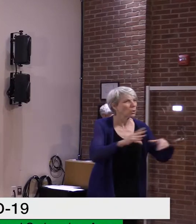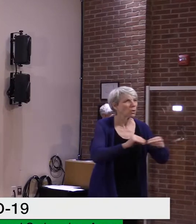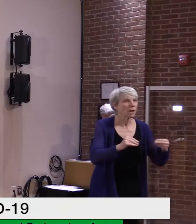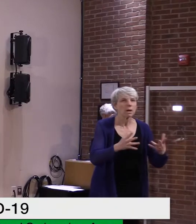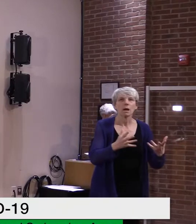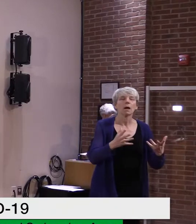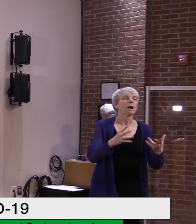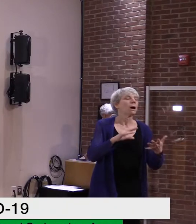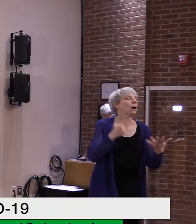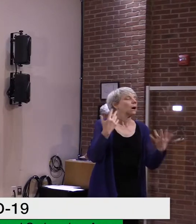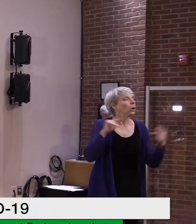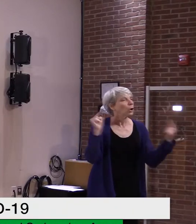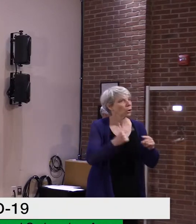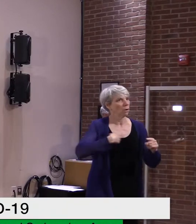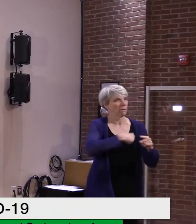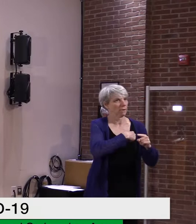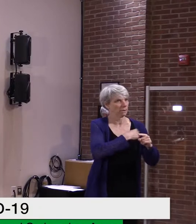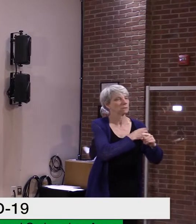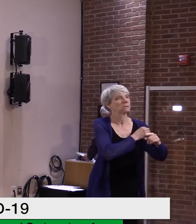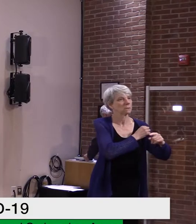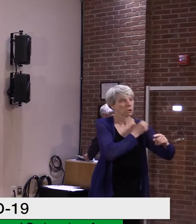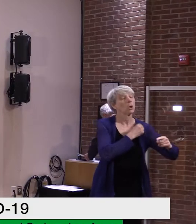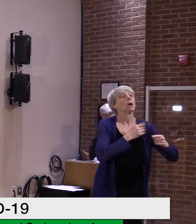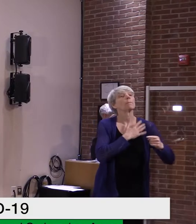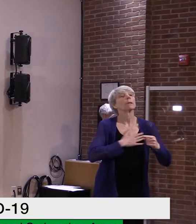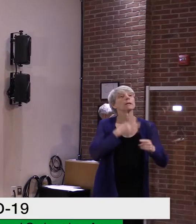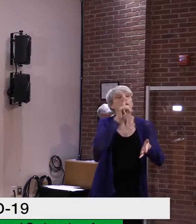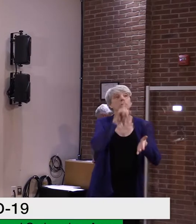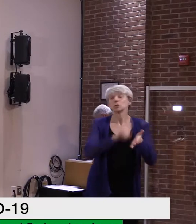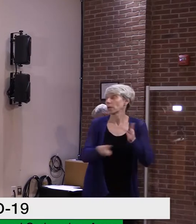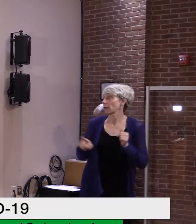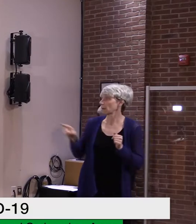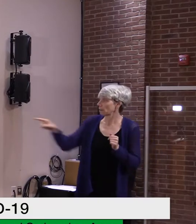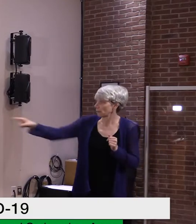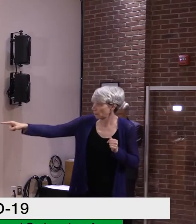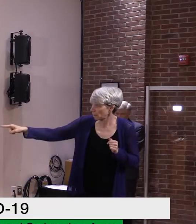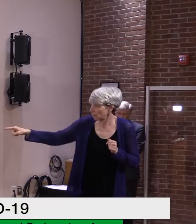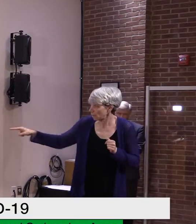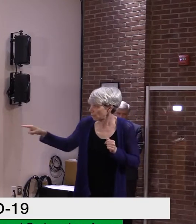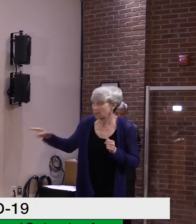if you will, by checking our frequently asked questions at